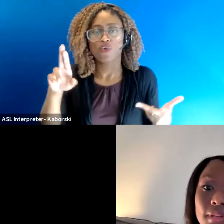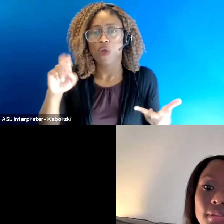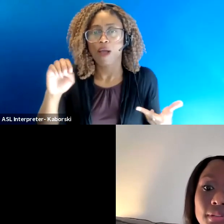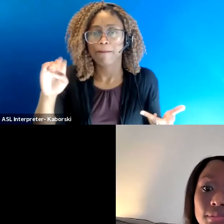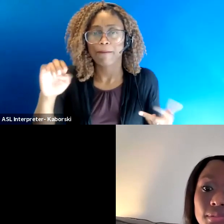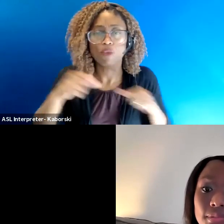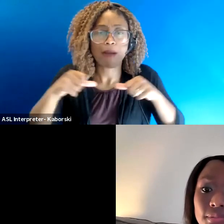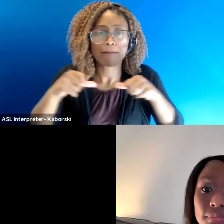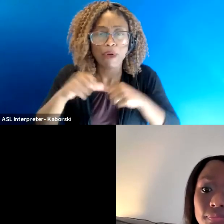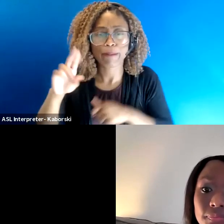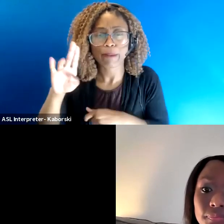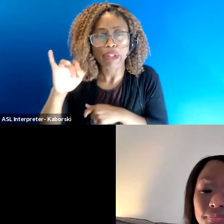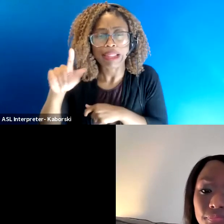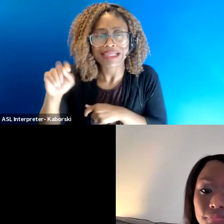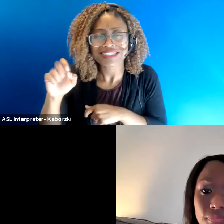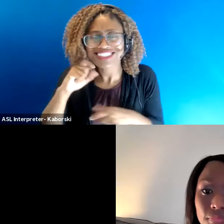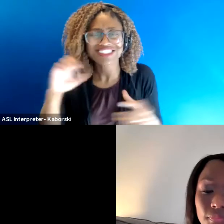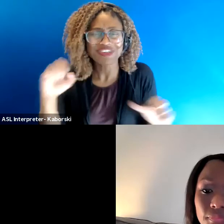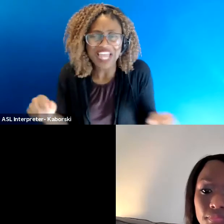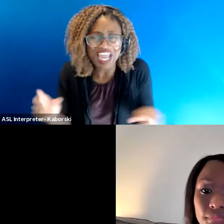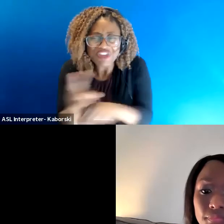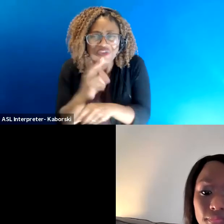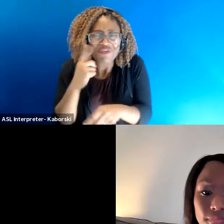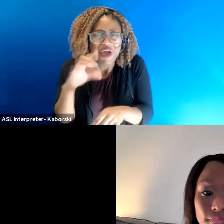for better use.